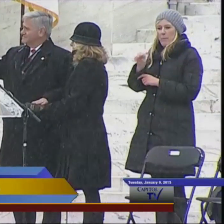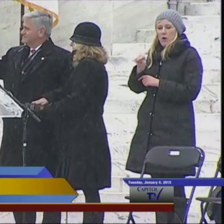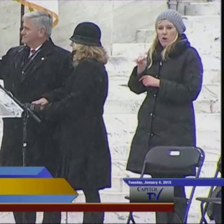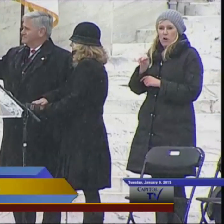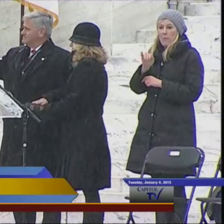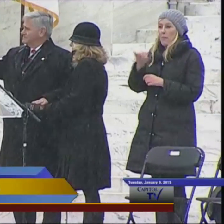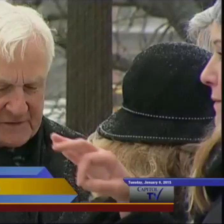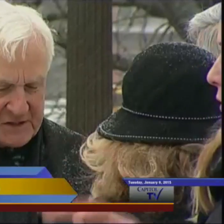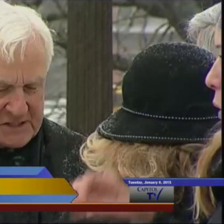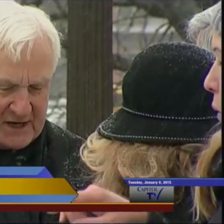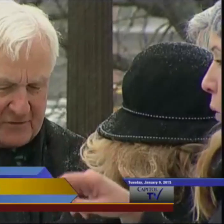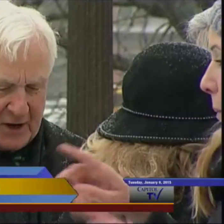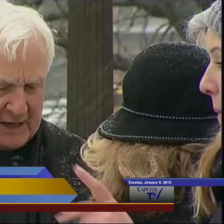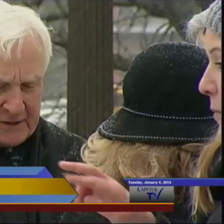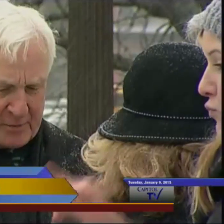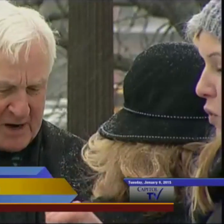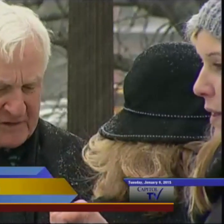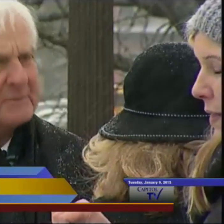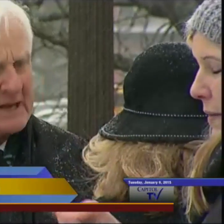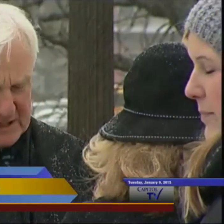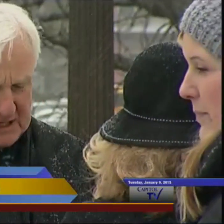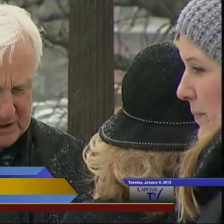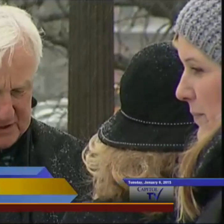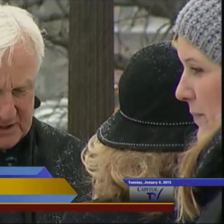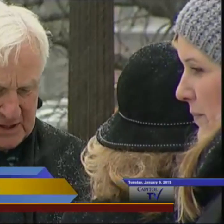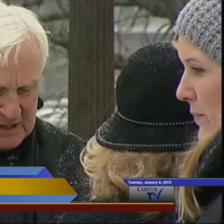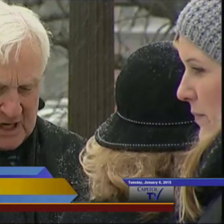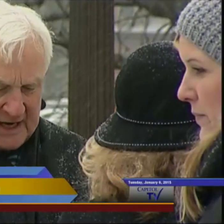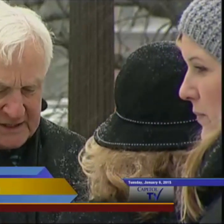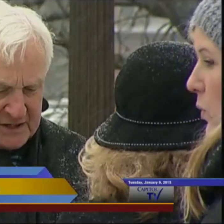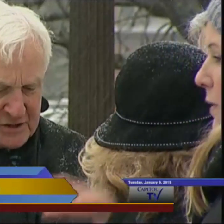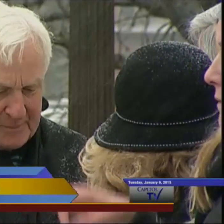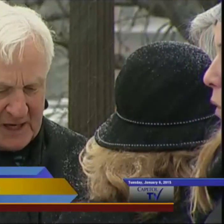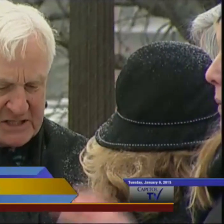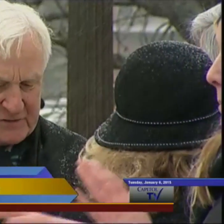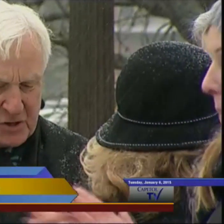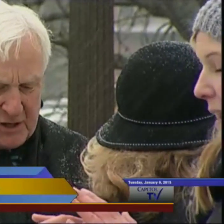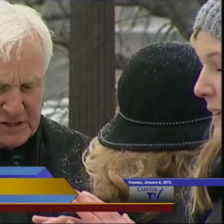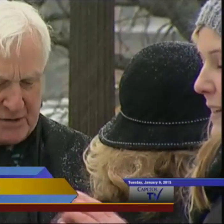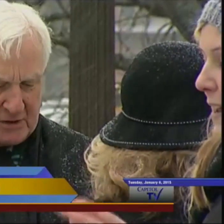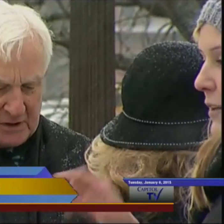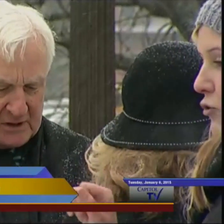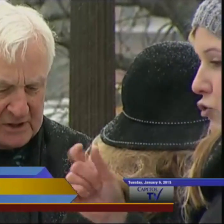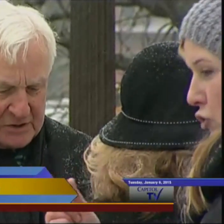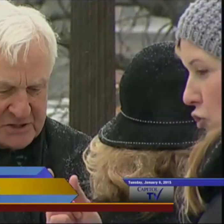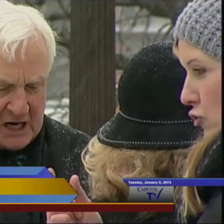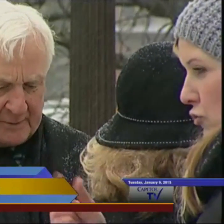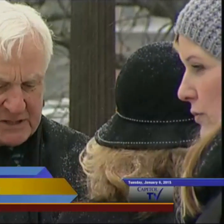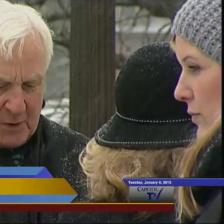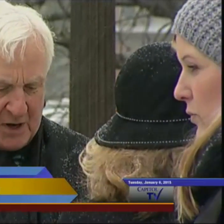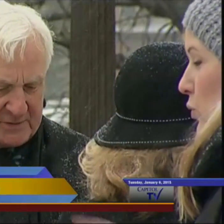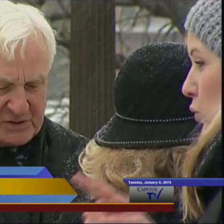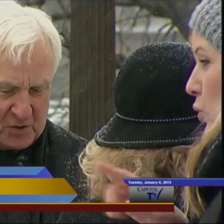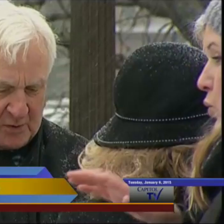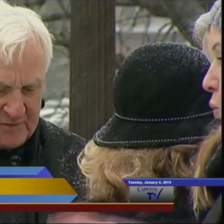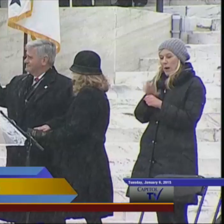free vote of the electors of this state of Rhode Island and Providence Plantations, elected unto the place of Attorney General, do solemnly